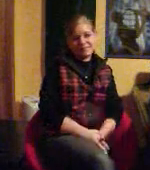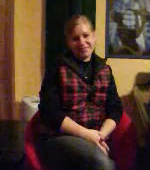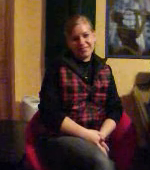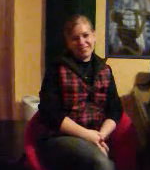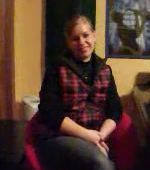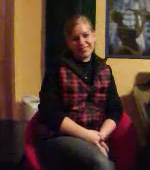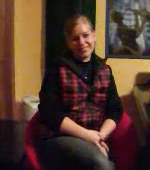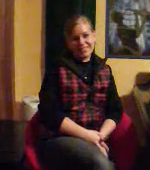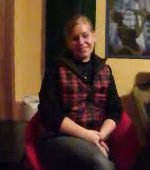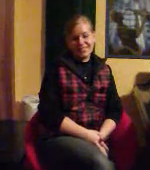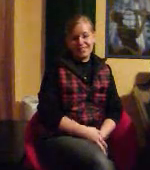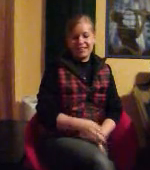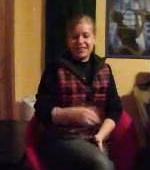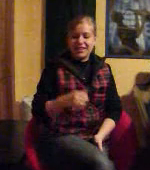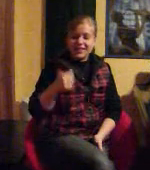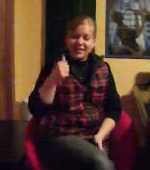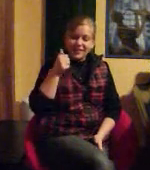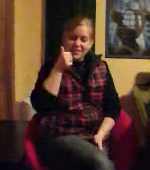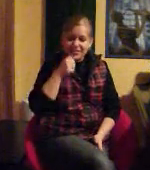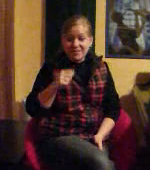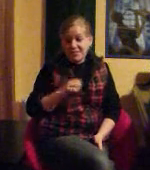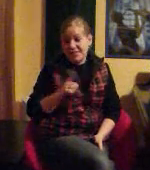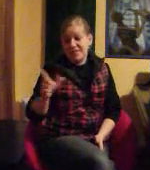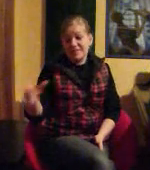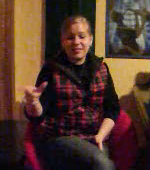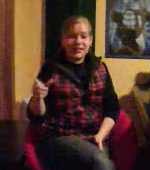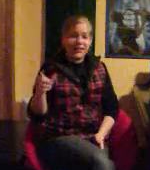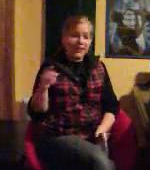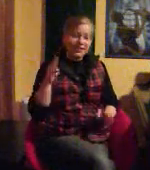She was smaller than all the other little girls on her street.